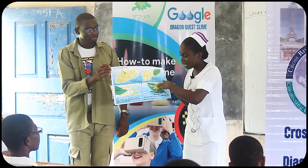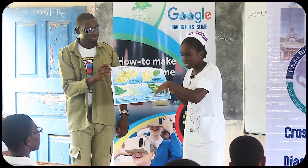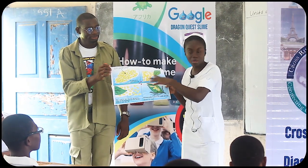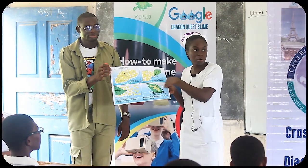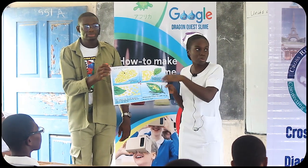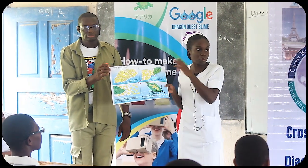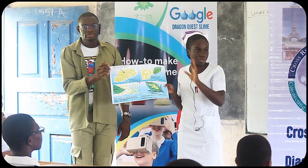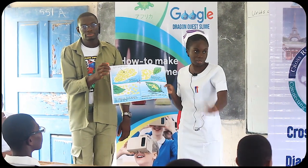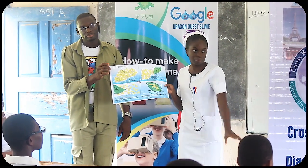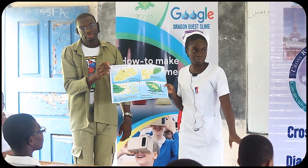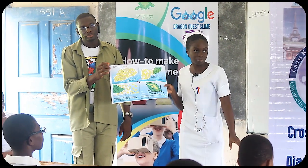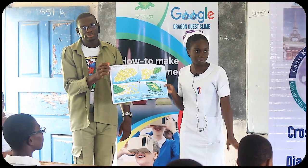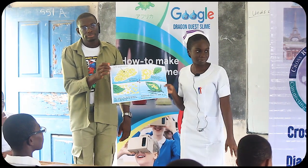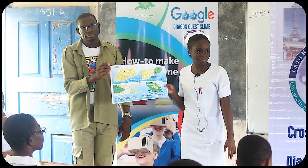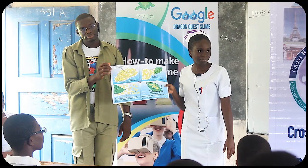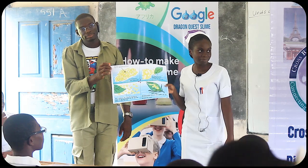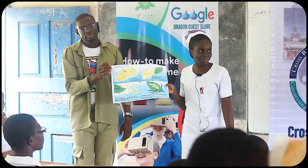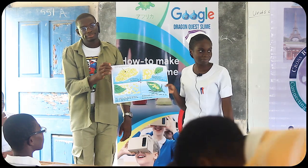the eggs around the water.